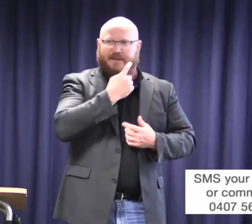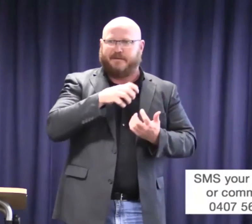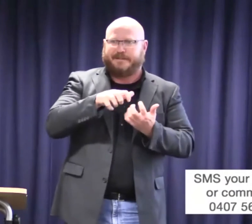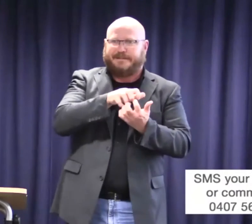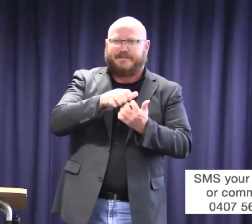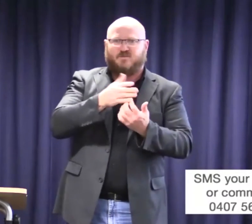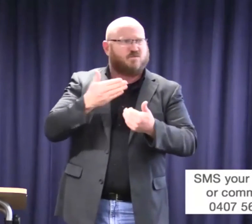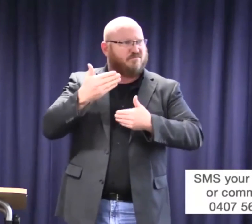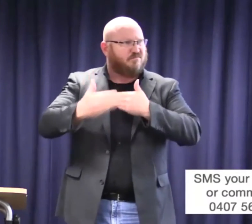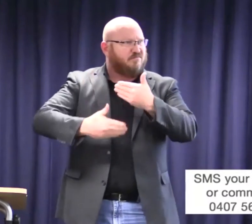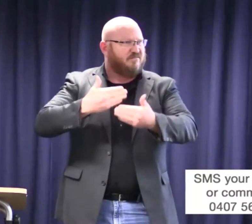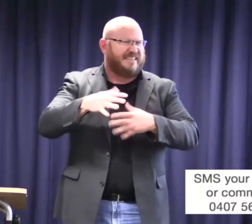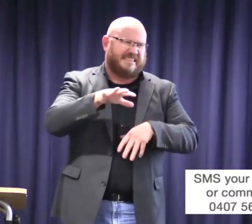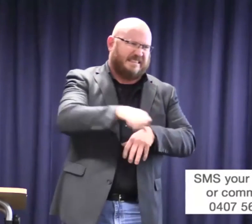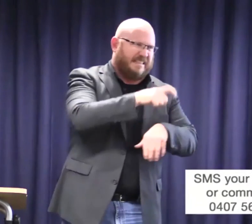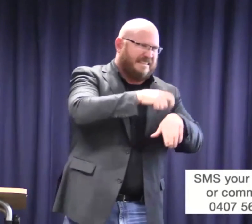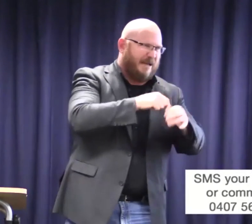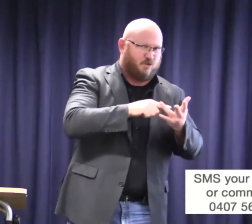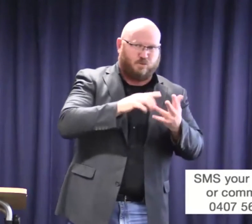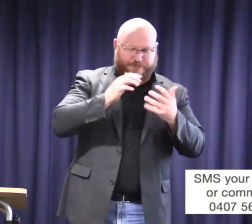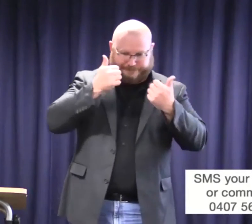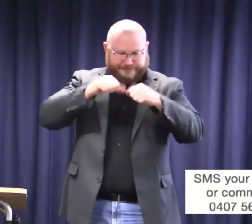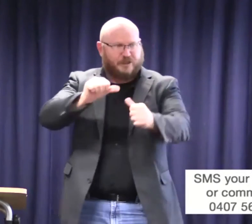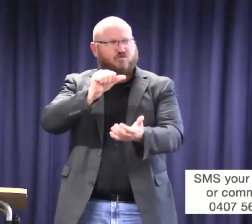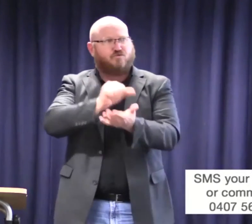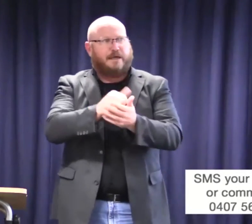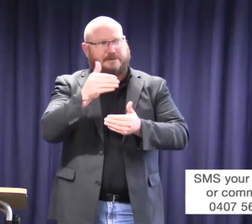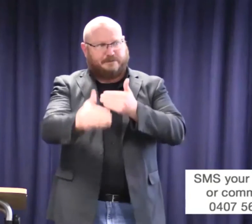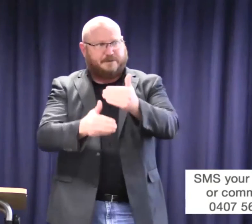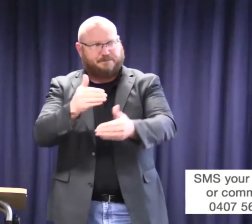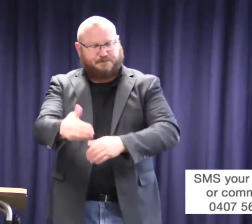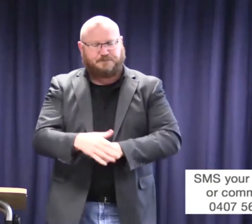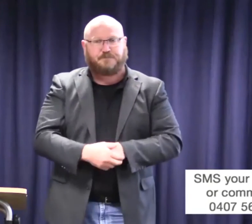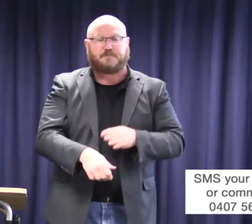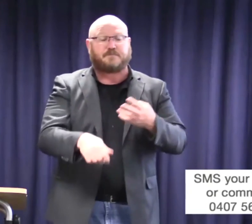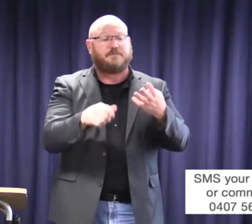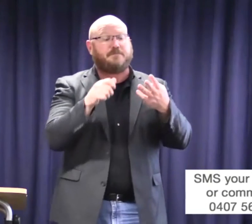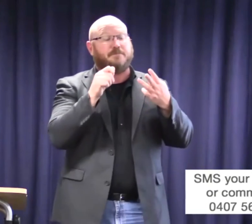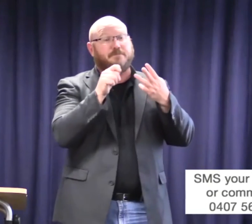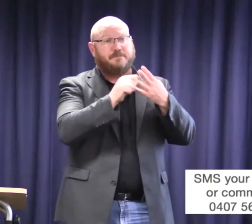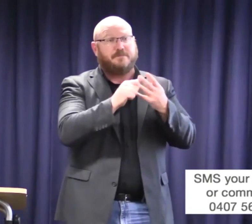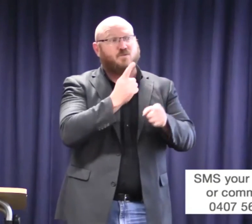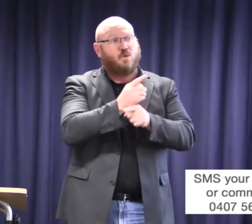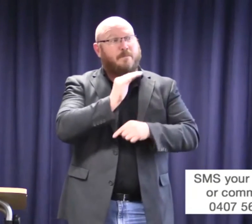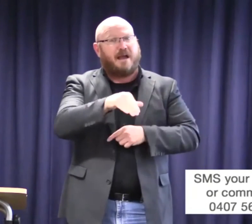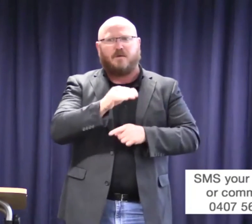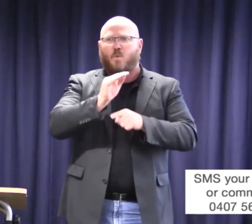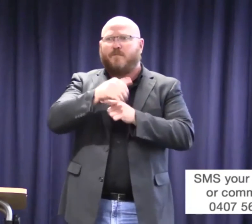to use? I don't know. I think it's teething issues currently, and until we get on the right track,